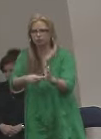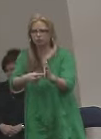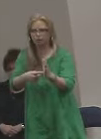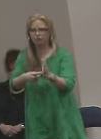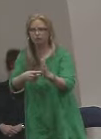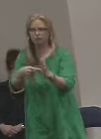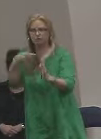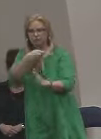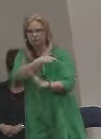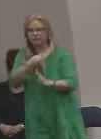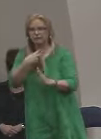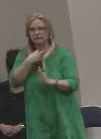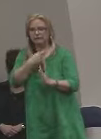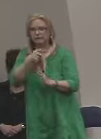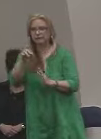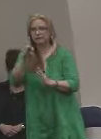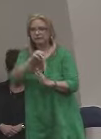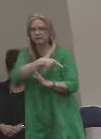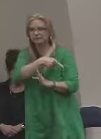a victim.